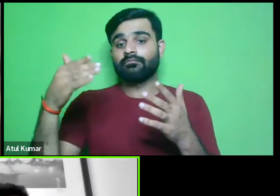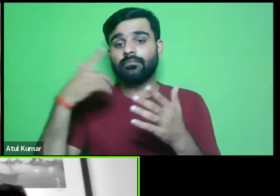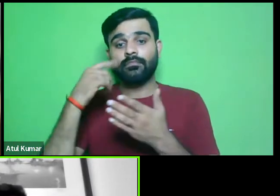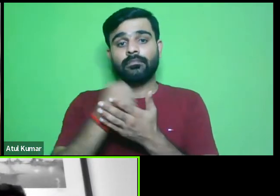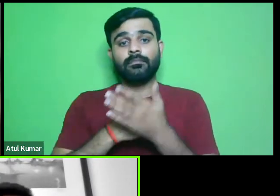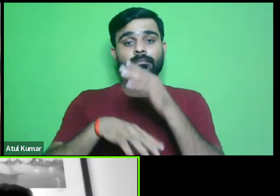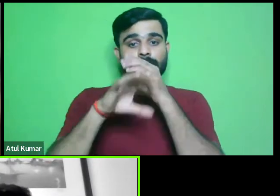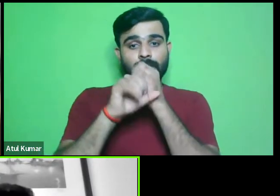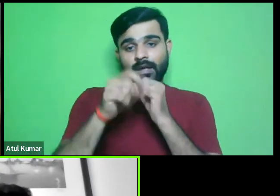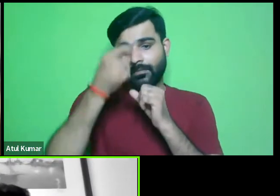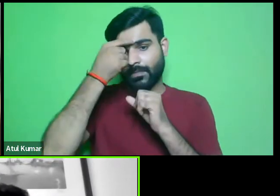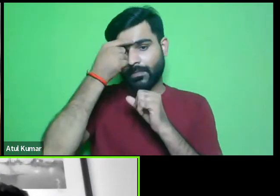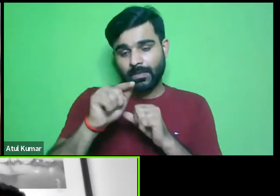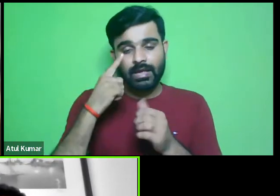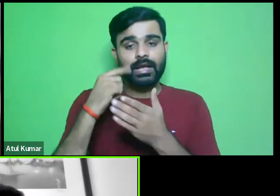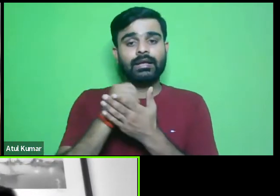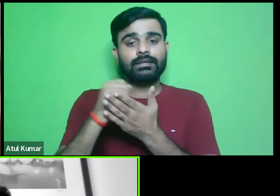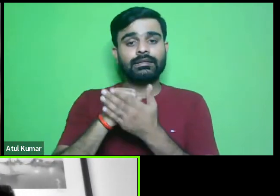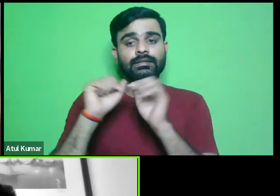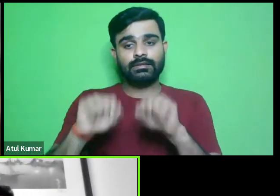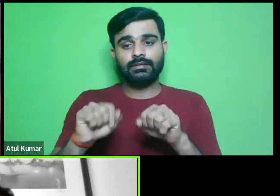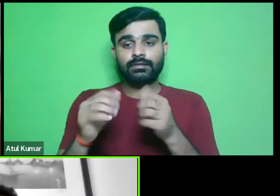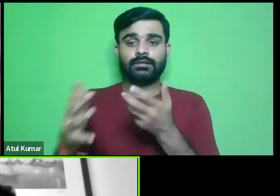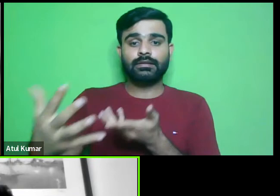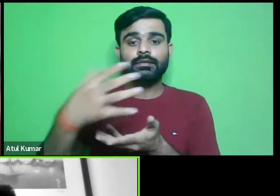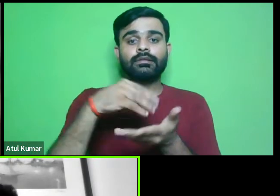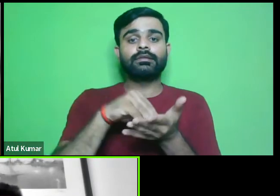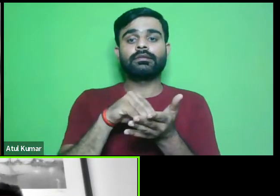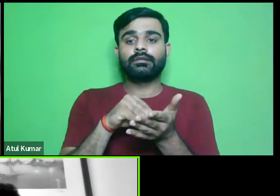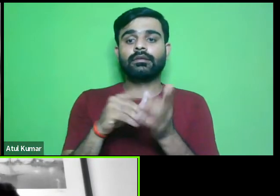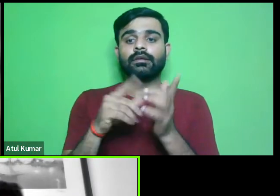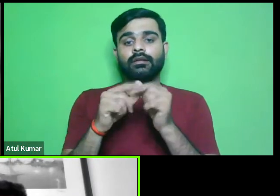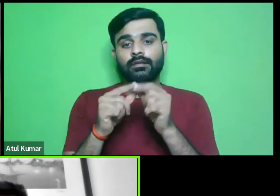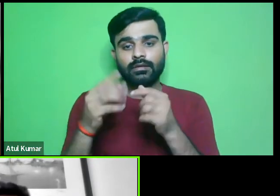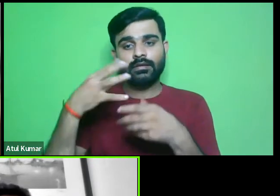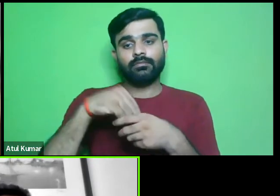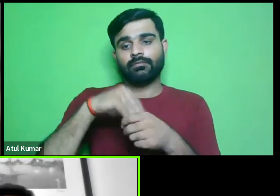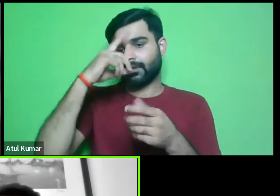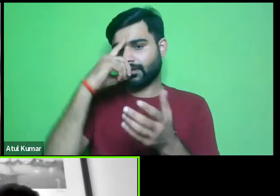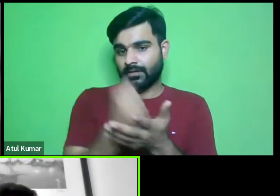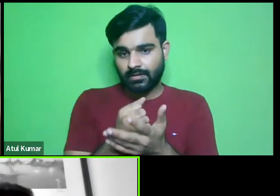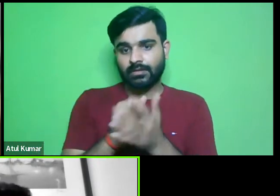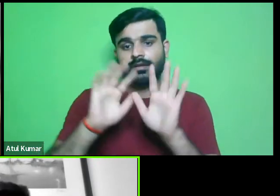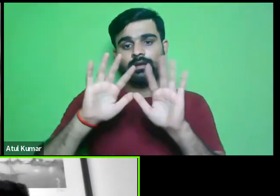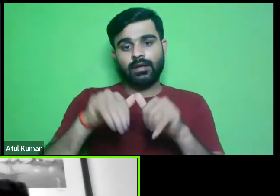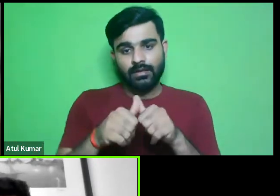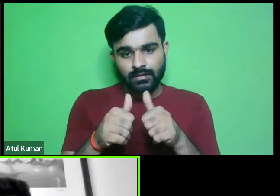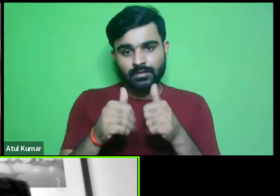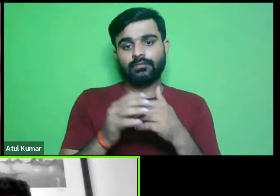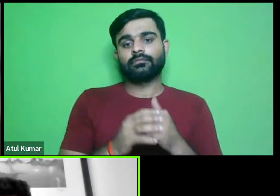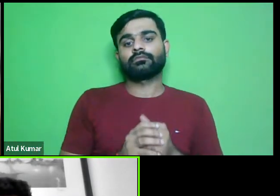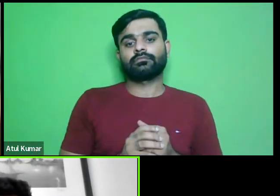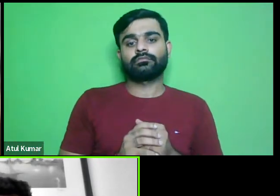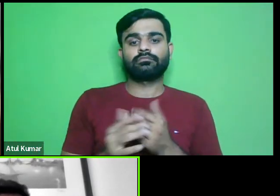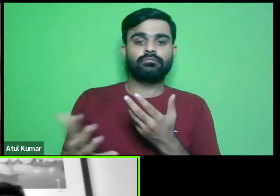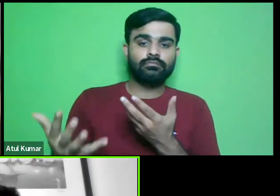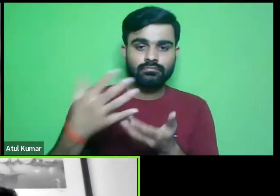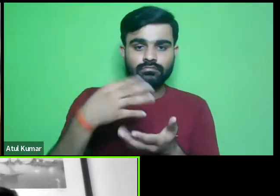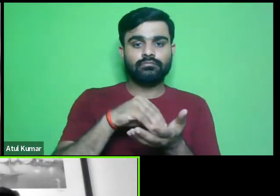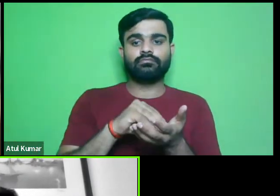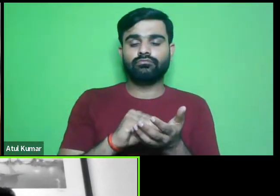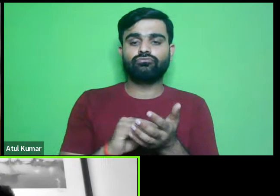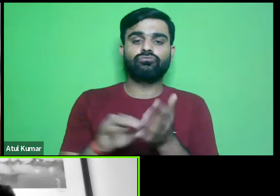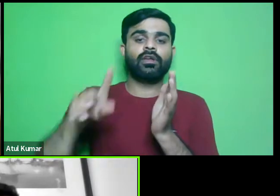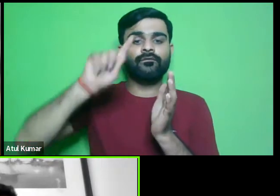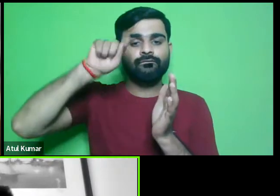privacy issues that surround these practices, right? Like the collection of data by citizens in the case of the Aadhaar, the collection of video